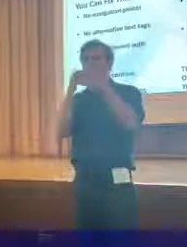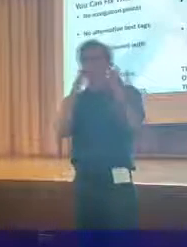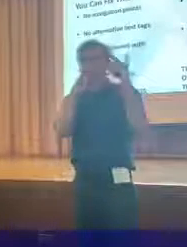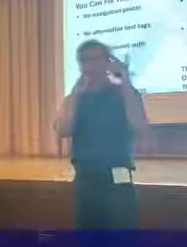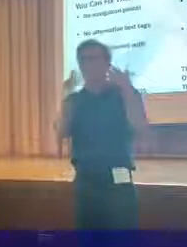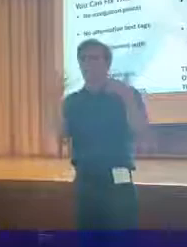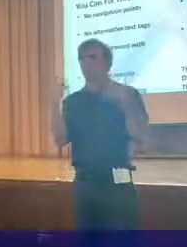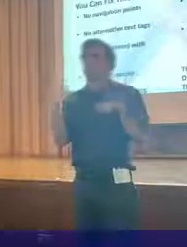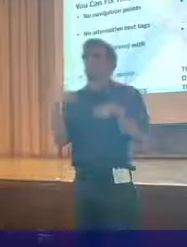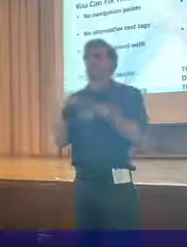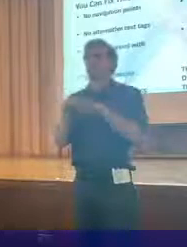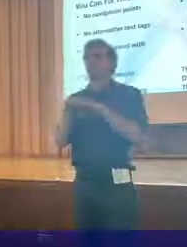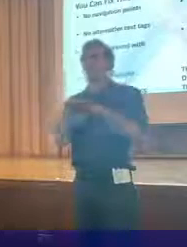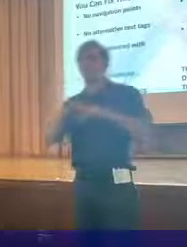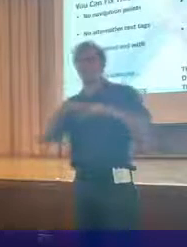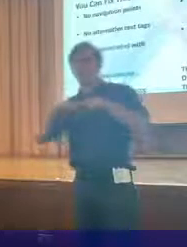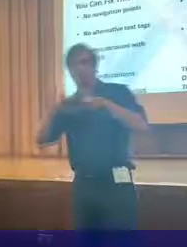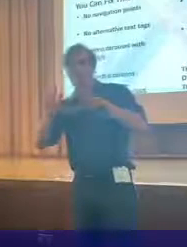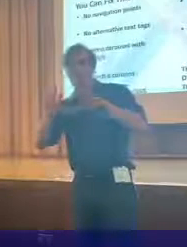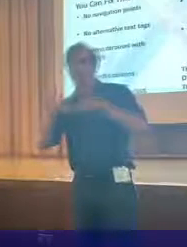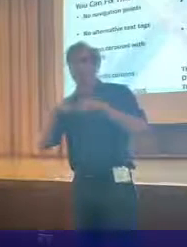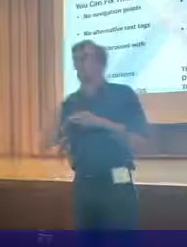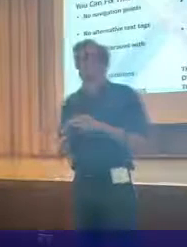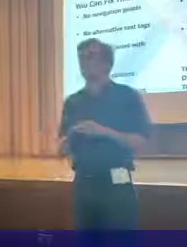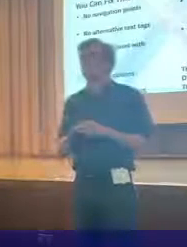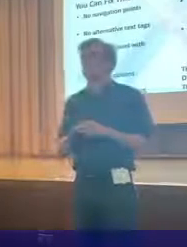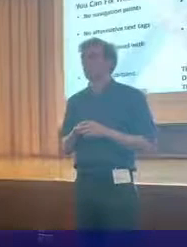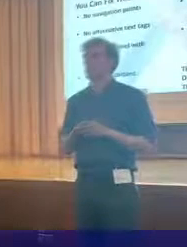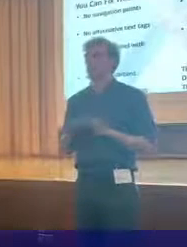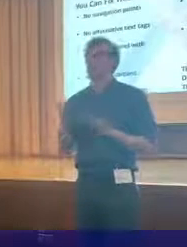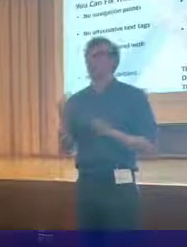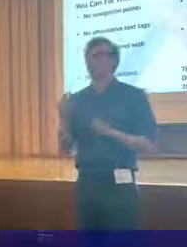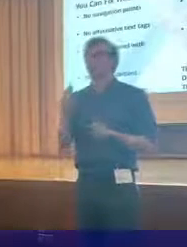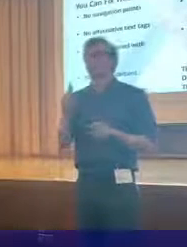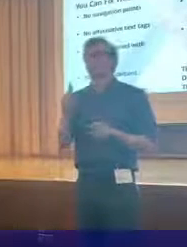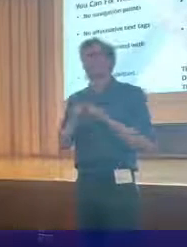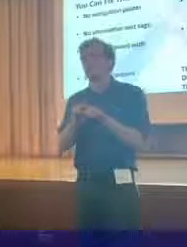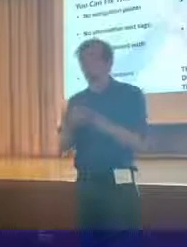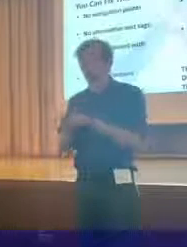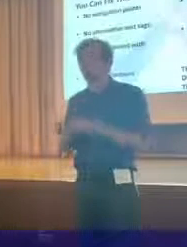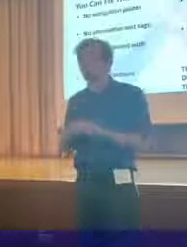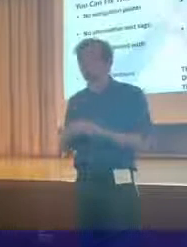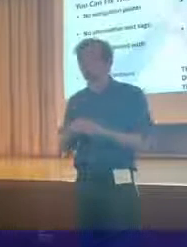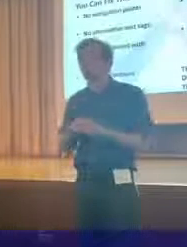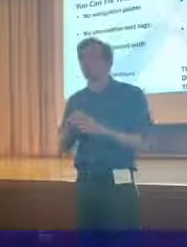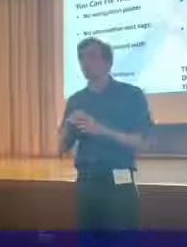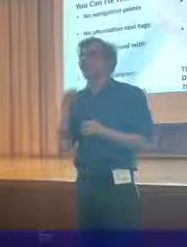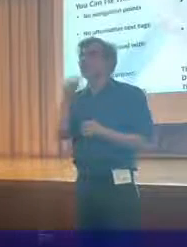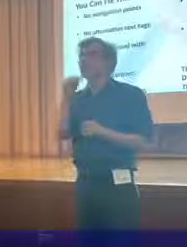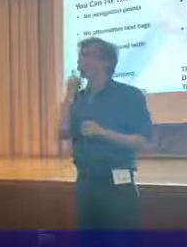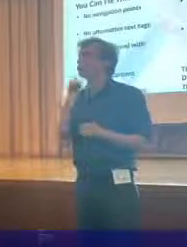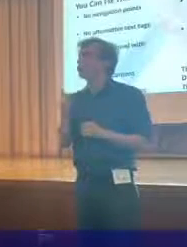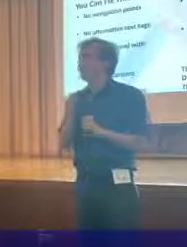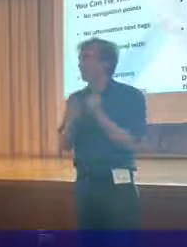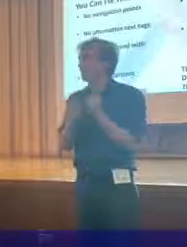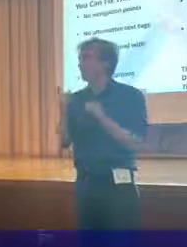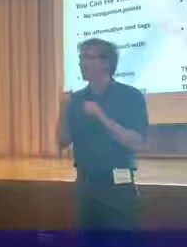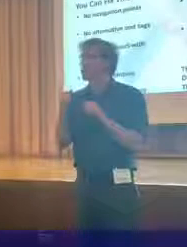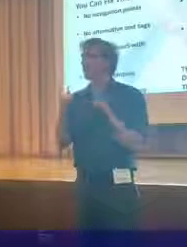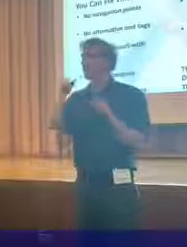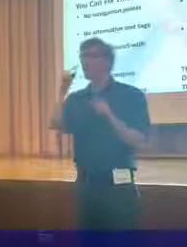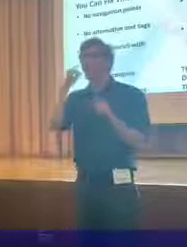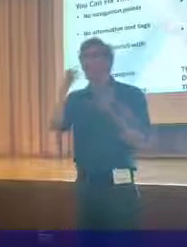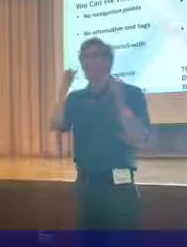and this is not necessarily true for everybody, but if there are lots and lots of customized features, if it's